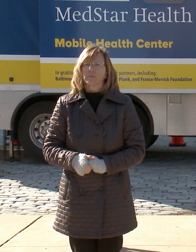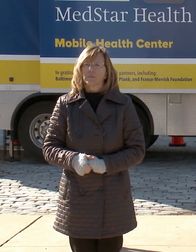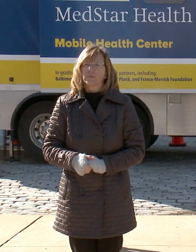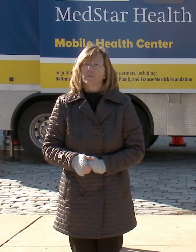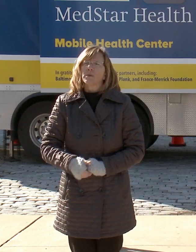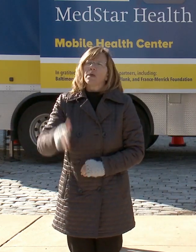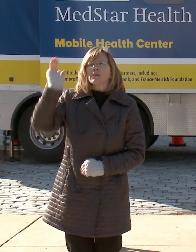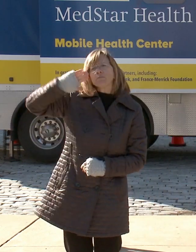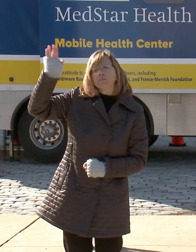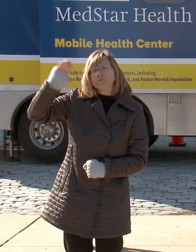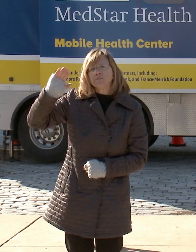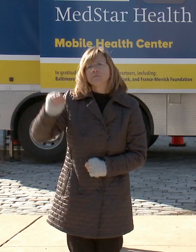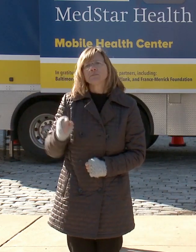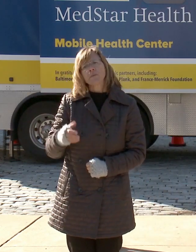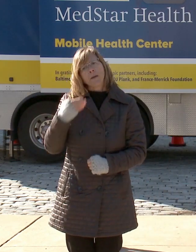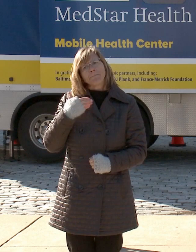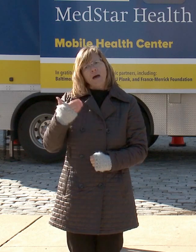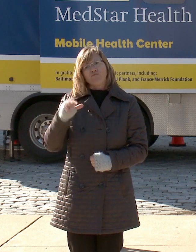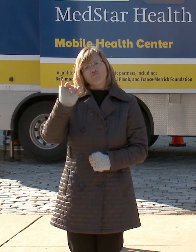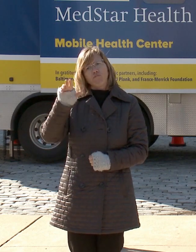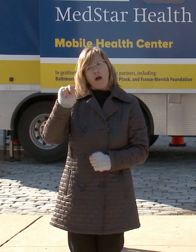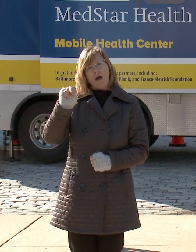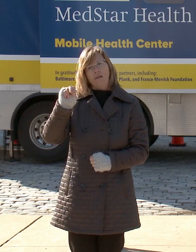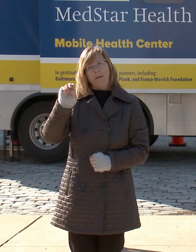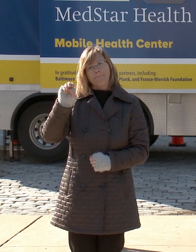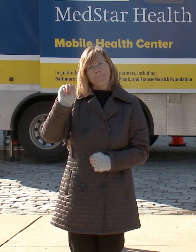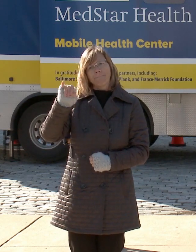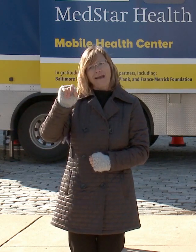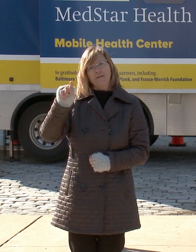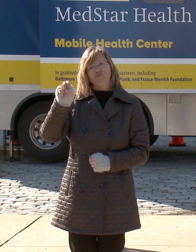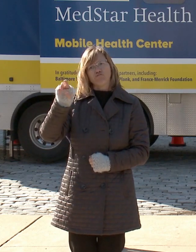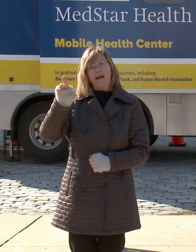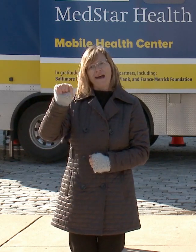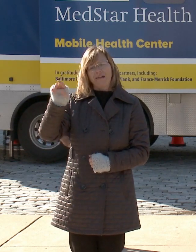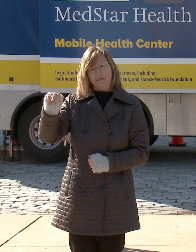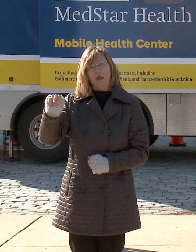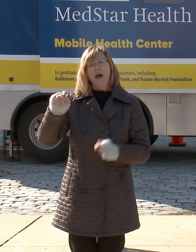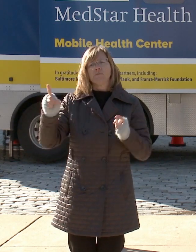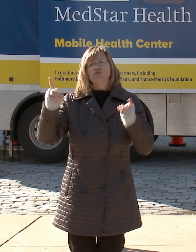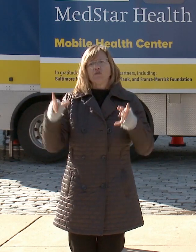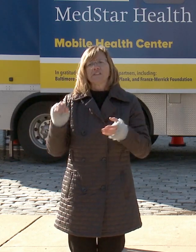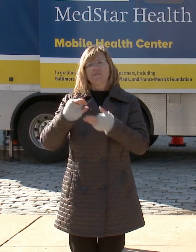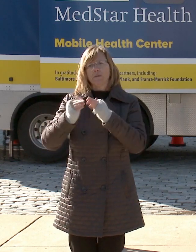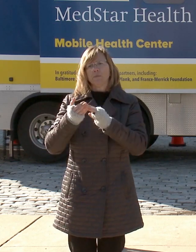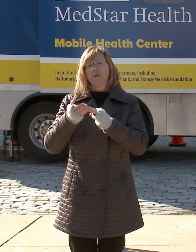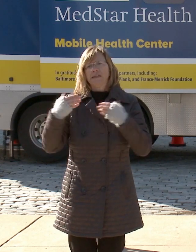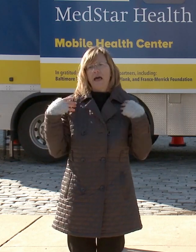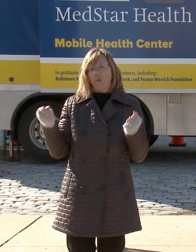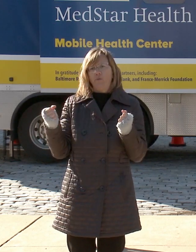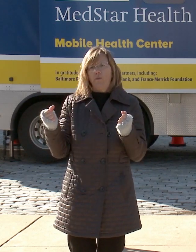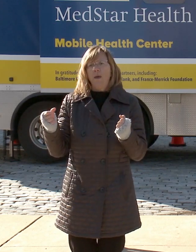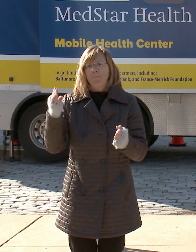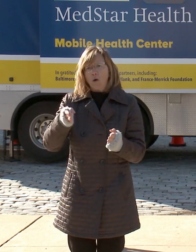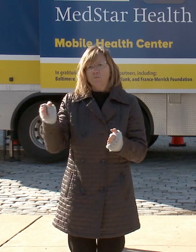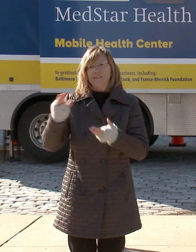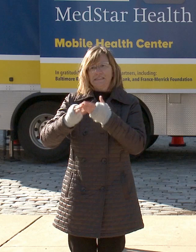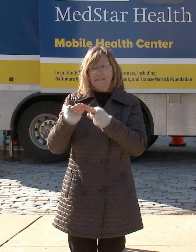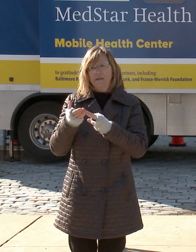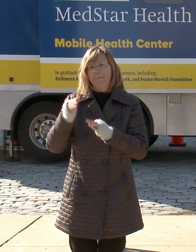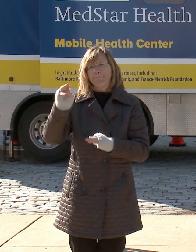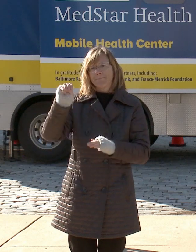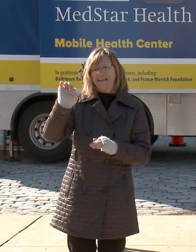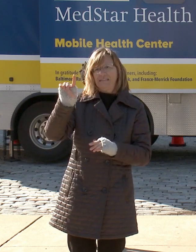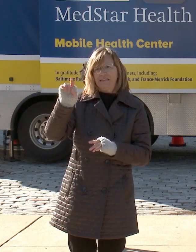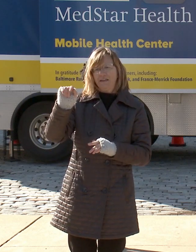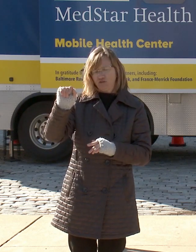Good afternoon, everybody. My name is Ryan Moran, and I'm the Director of Community Health for Baltimore City for MedStar Health. And first off, I want to